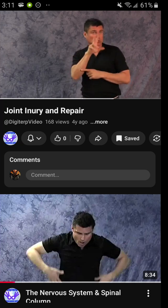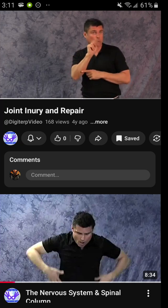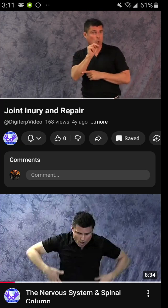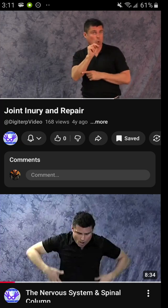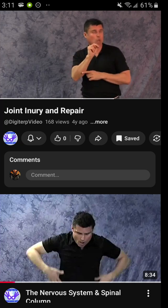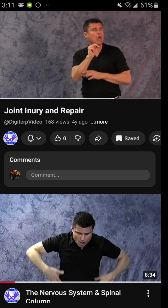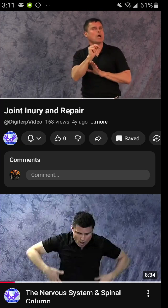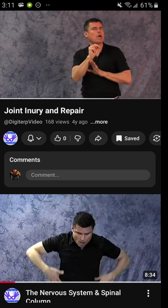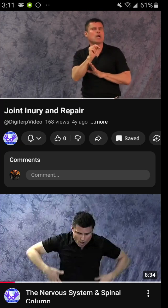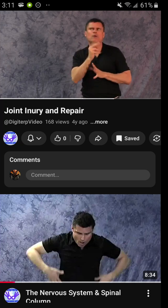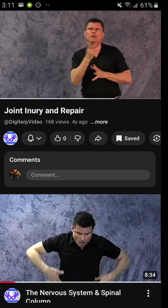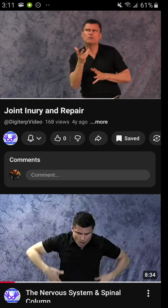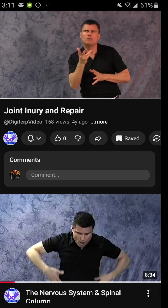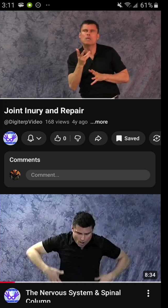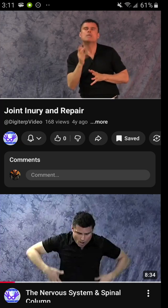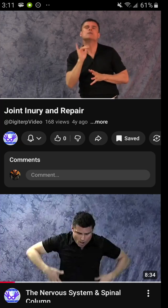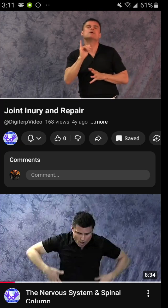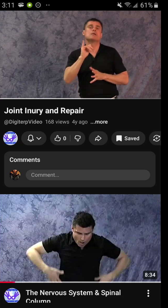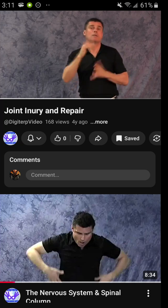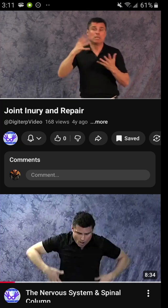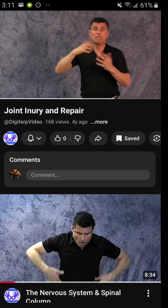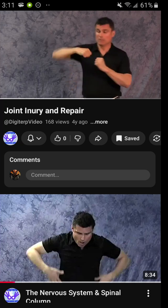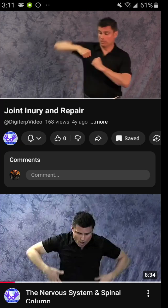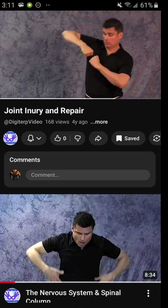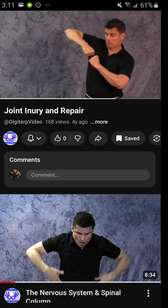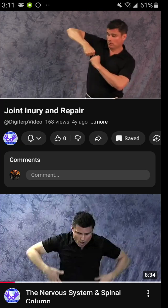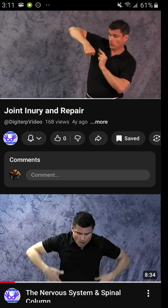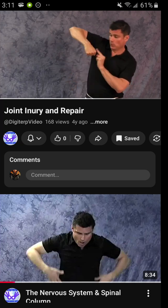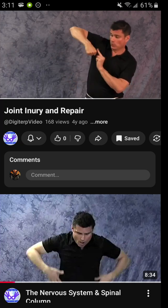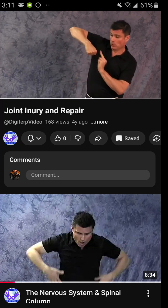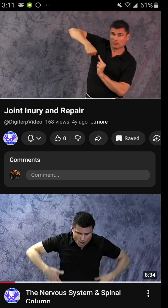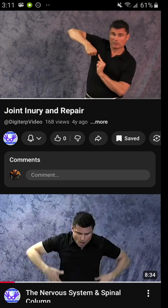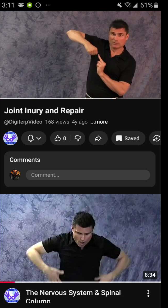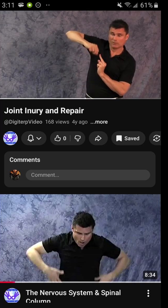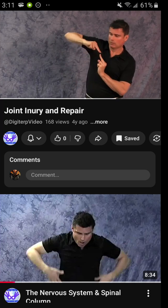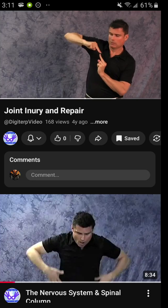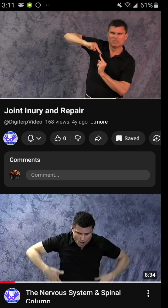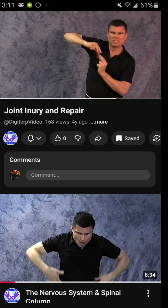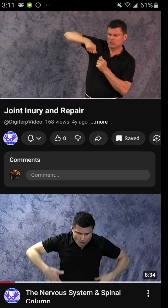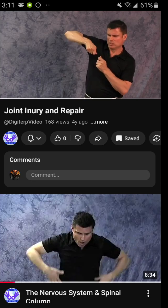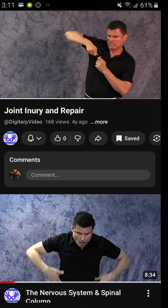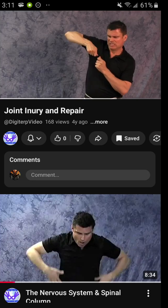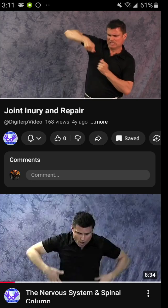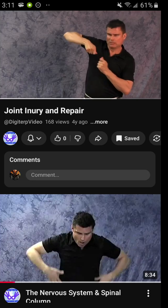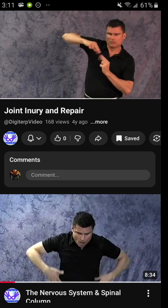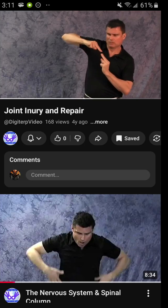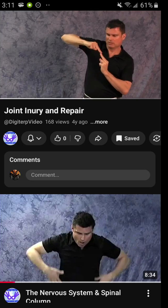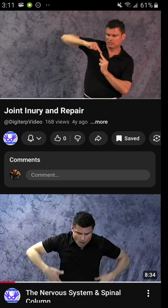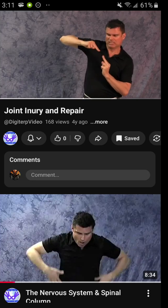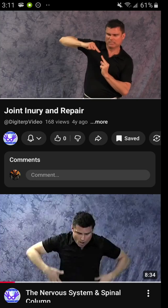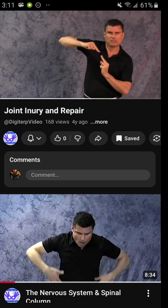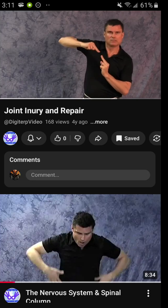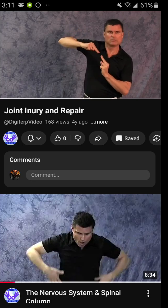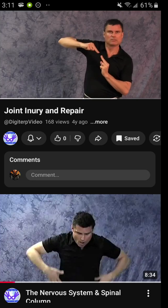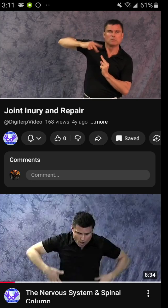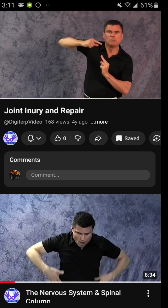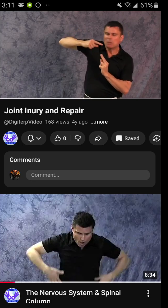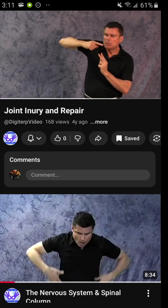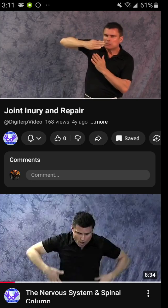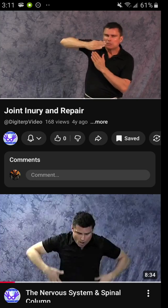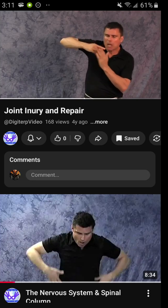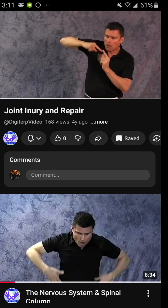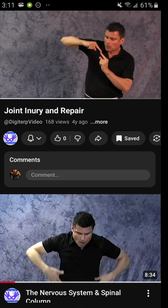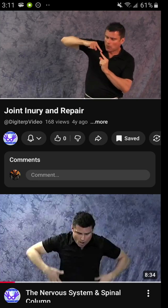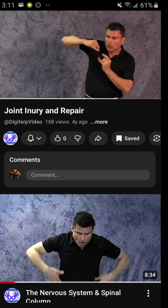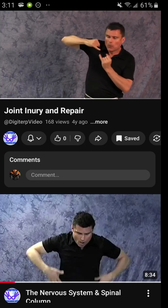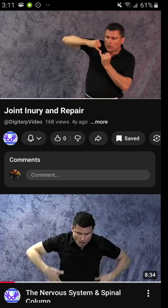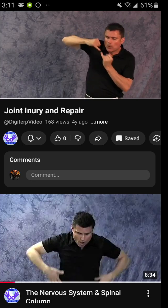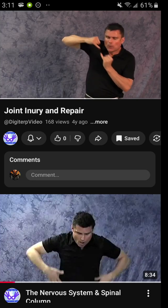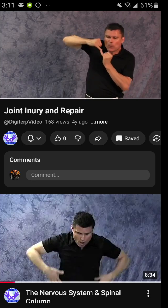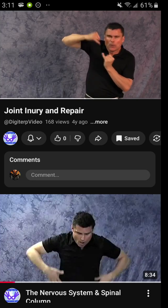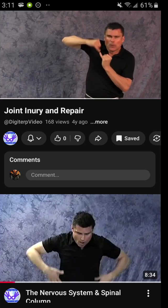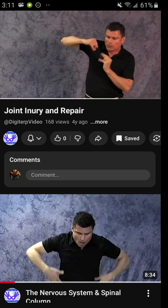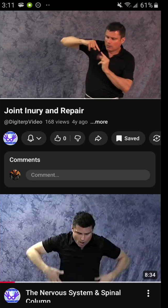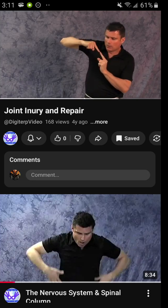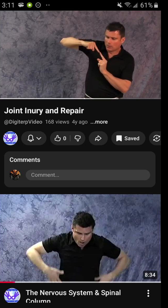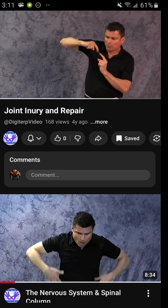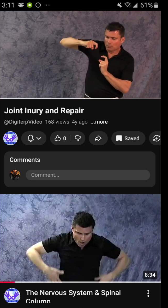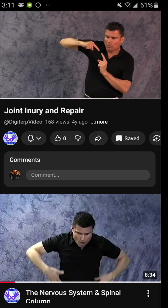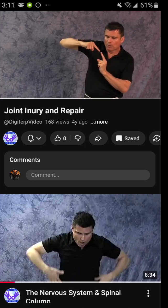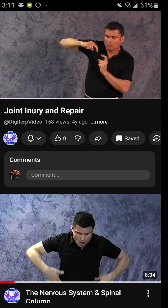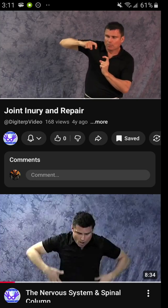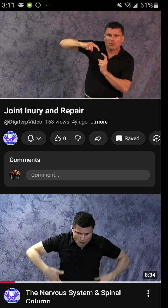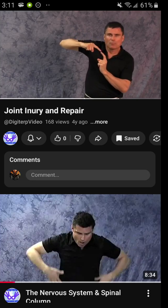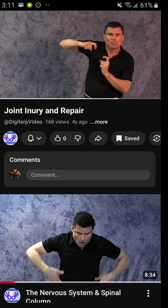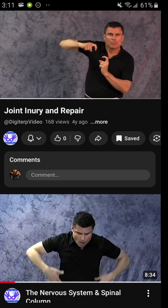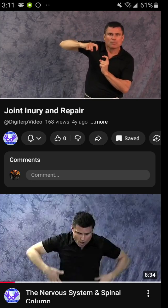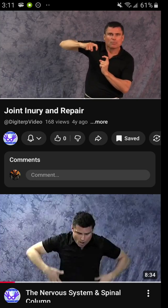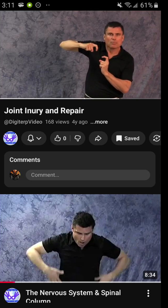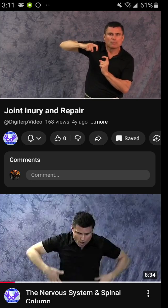so copy an athlete. Go find a video where an athlete is